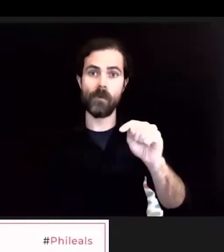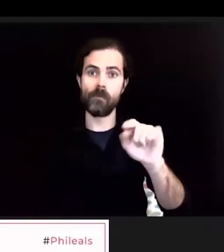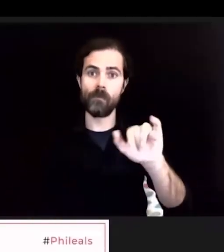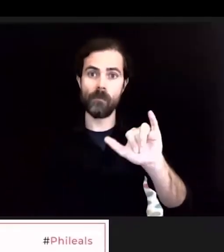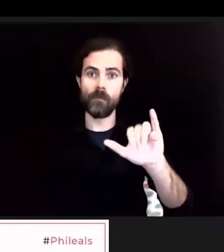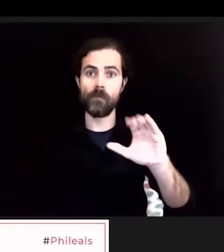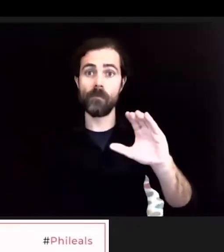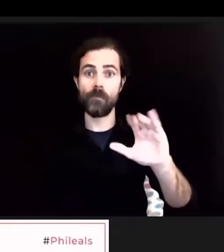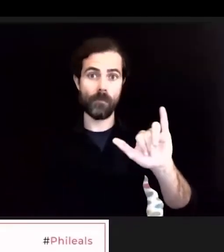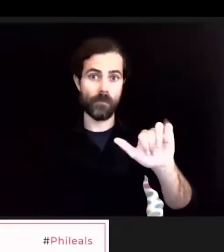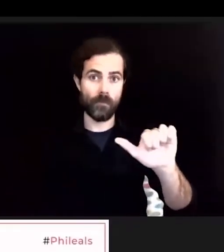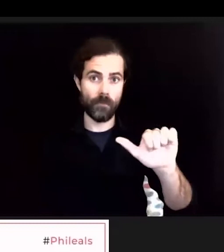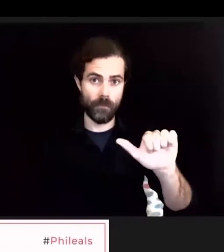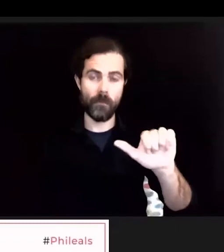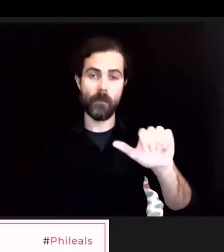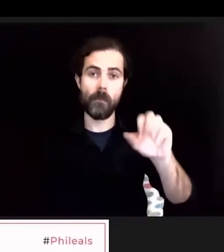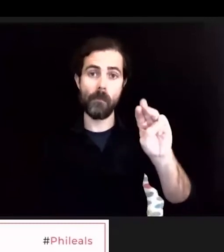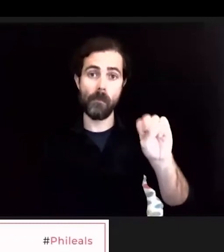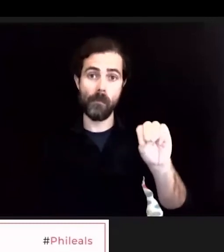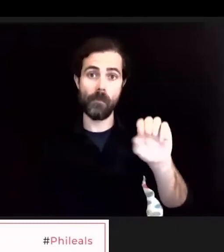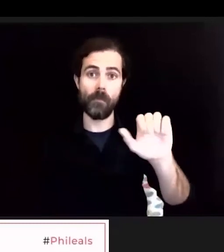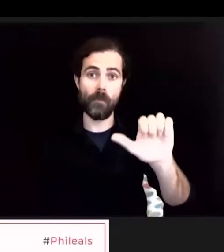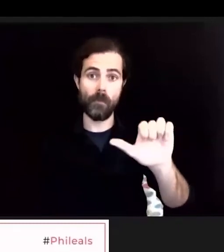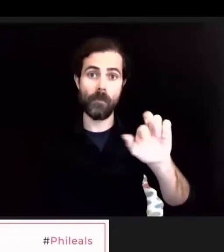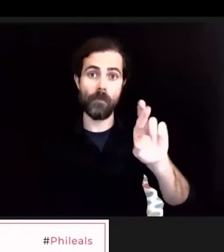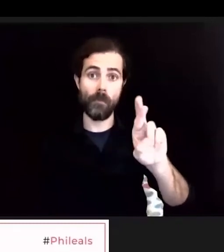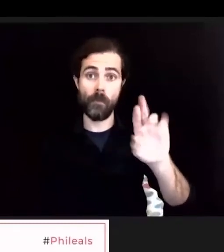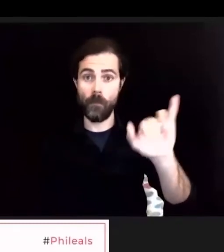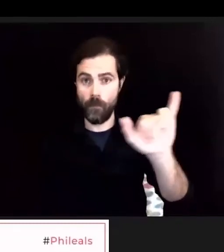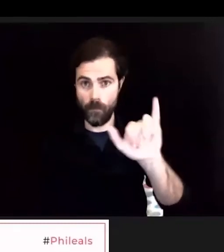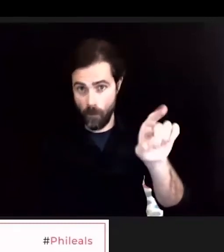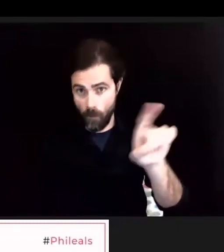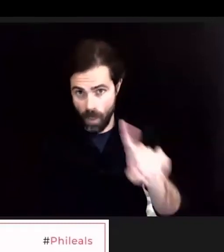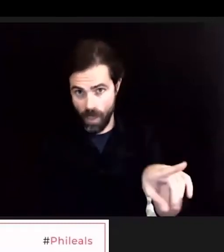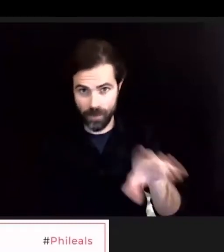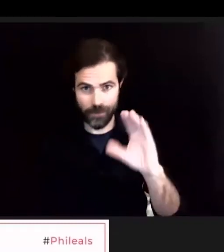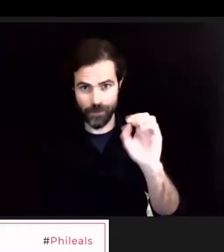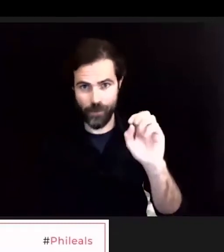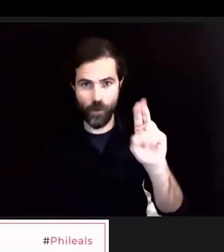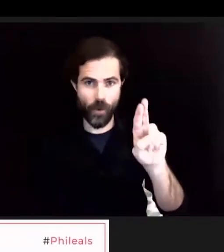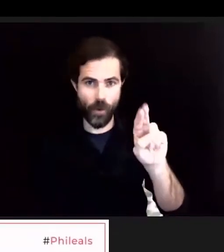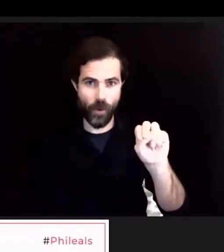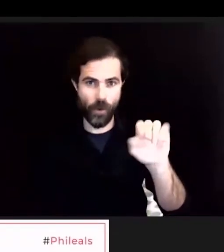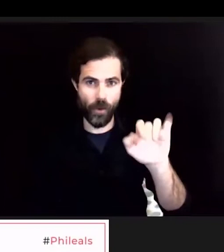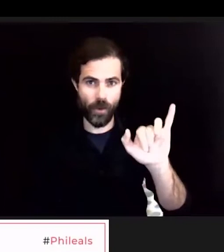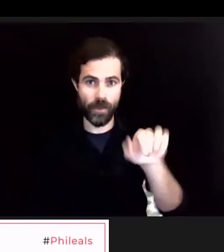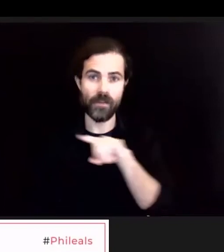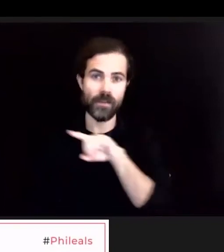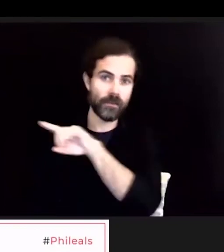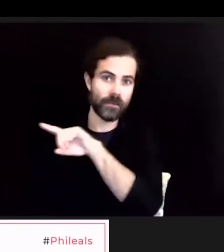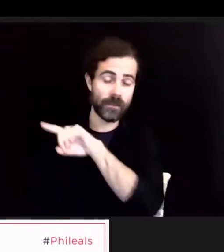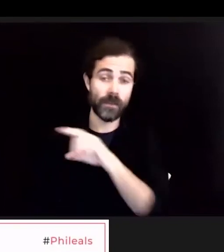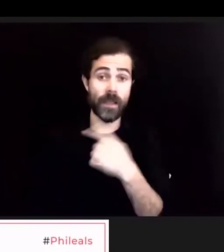Hello, Leticia. Leticia is the Thematic Networks Coordinator of Philanthropy